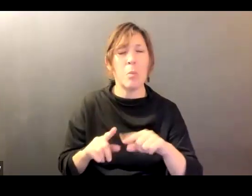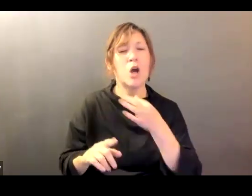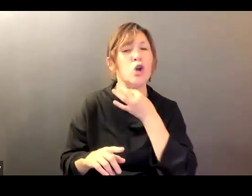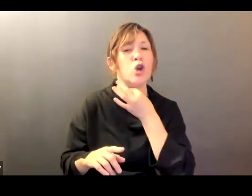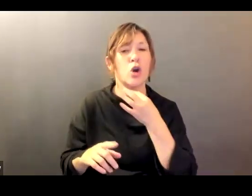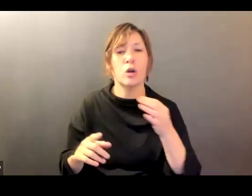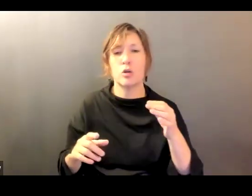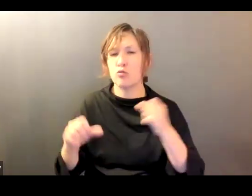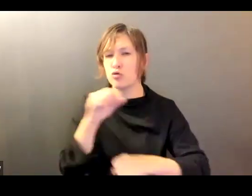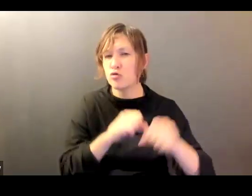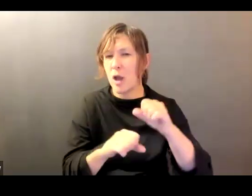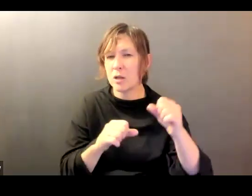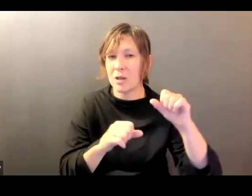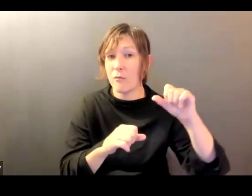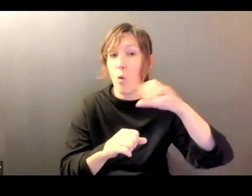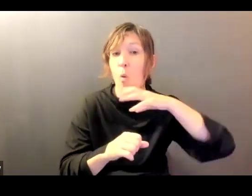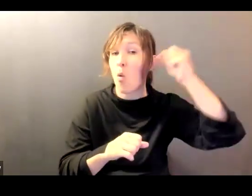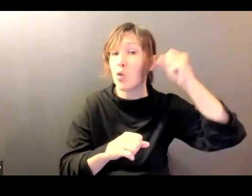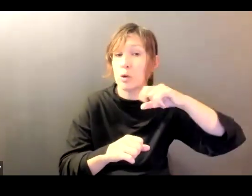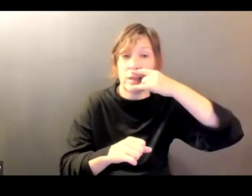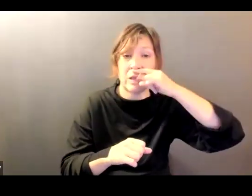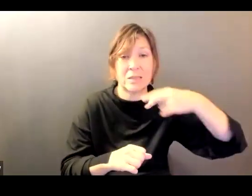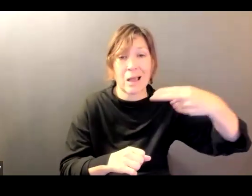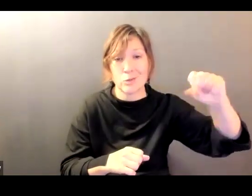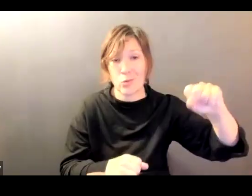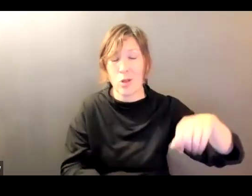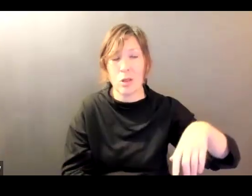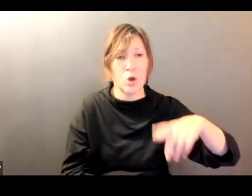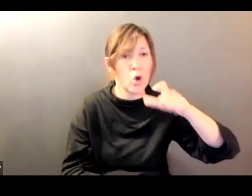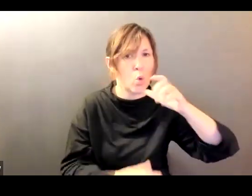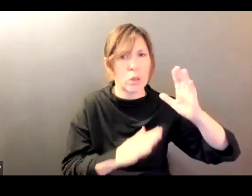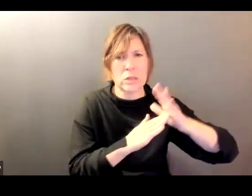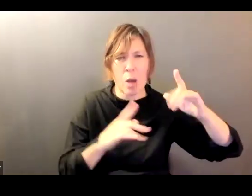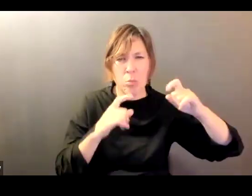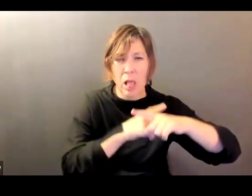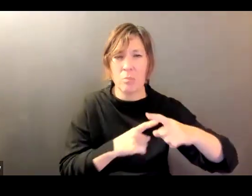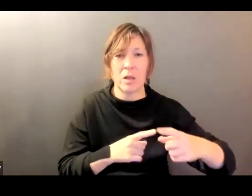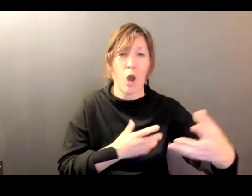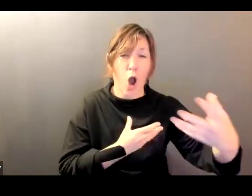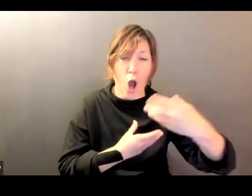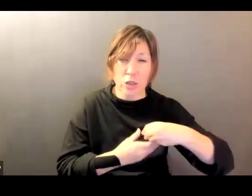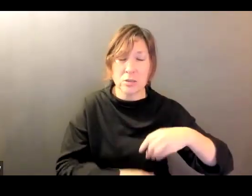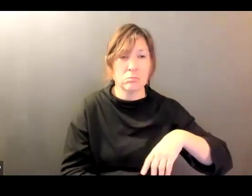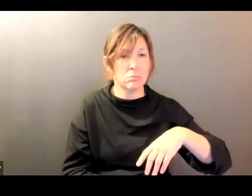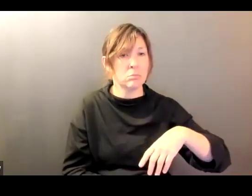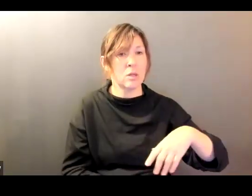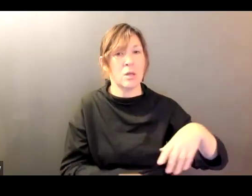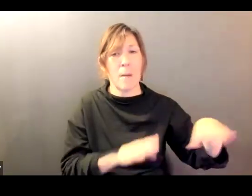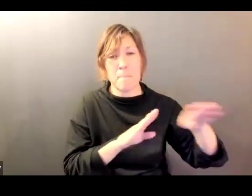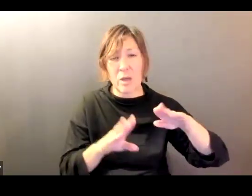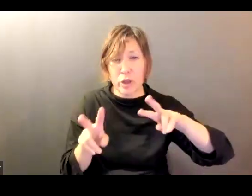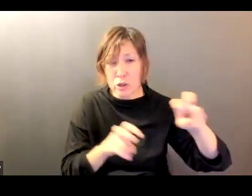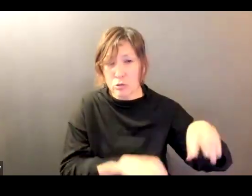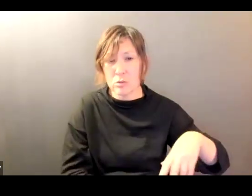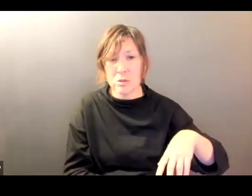like the strategy for high schools and students with the most complex needs. So I'm thinking about autism, I'm thinking about behavioral supports, life students